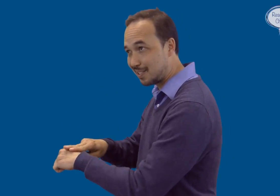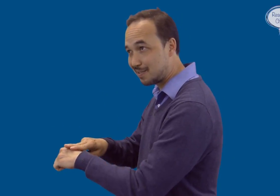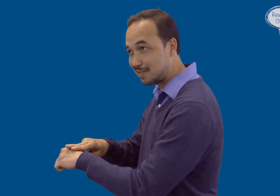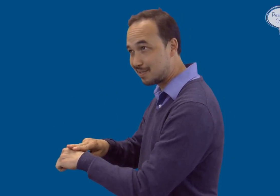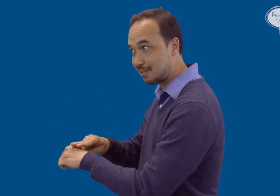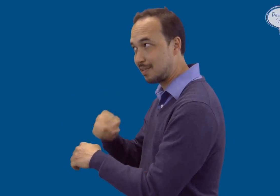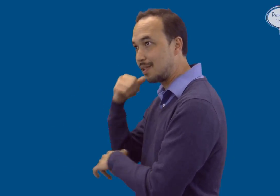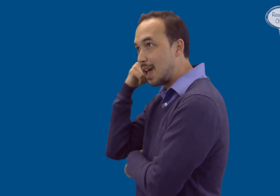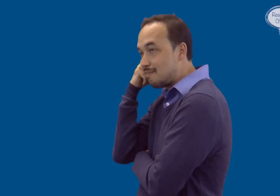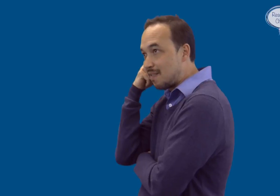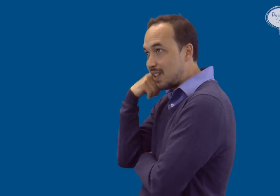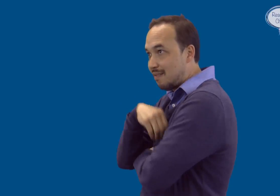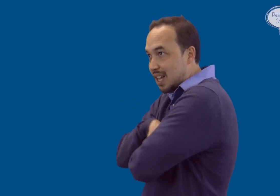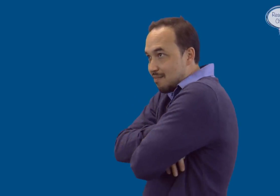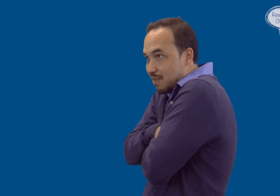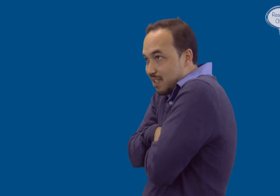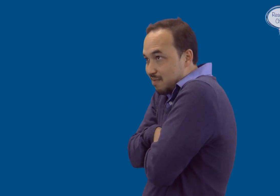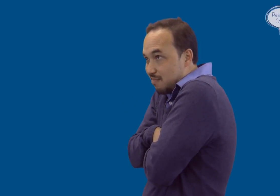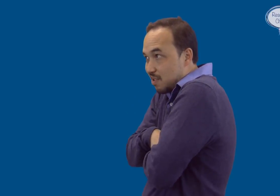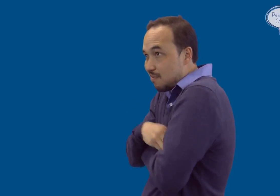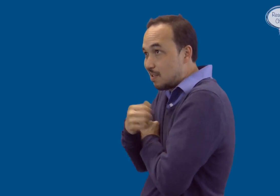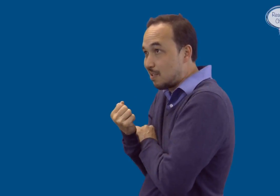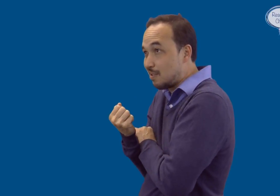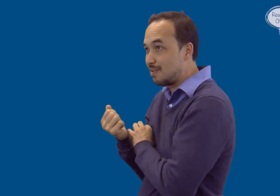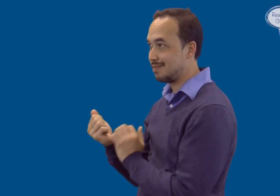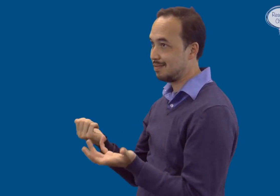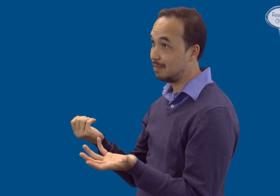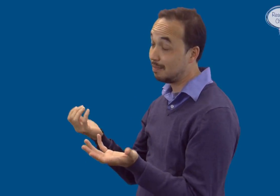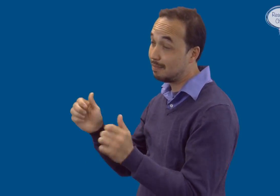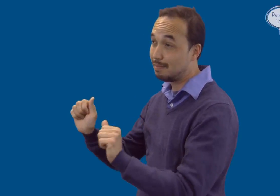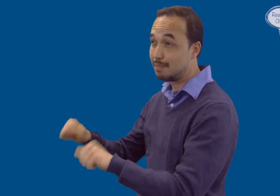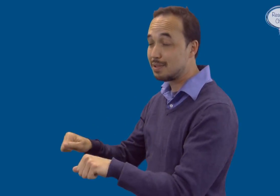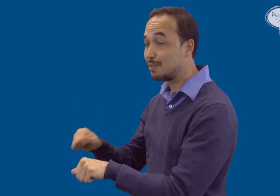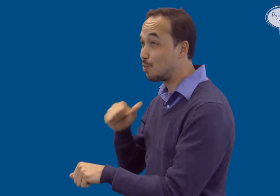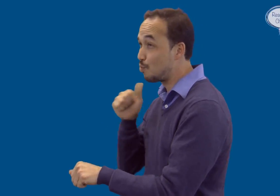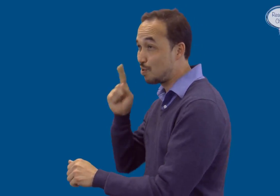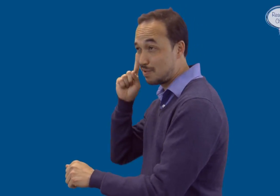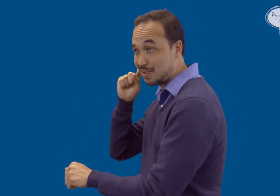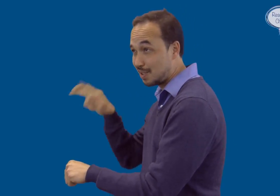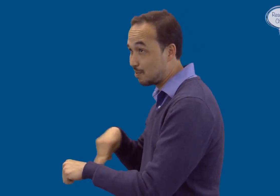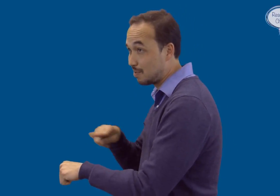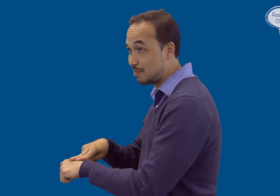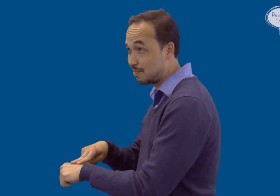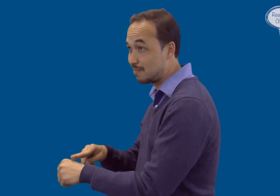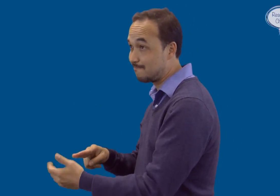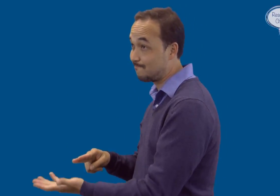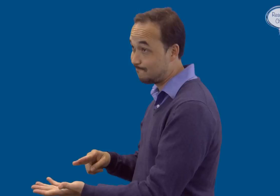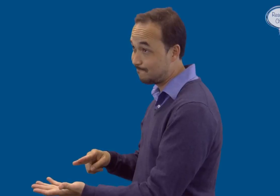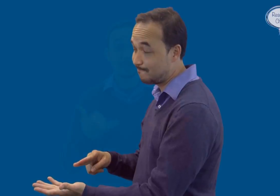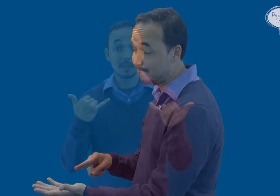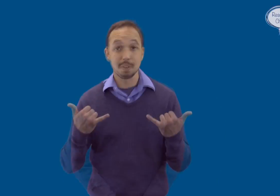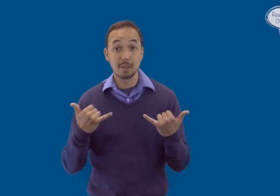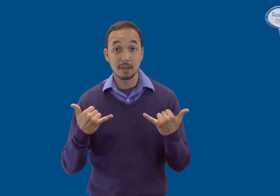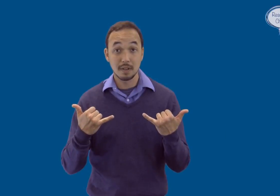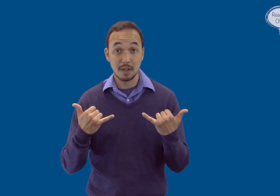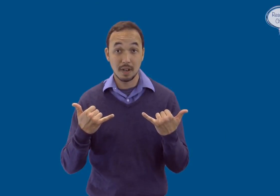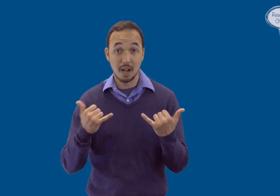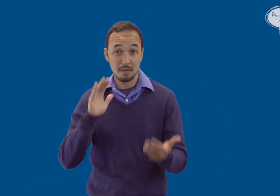sound natural. So if you're taking steps to reduce your use of gesture, it could possibly lead to greater disfluencies. Now understand